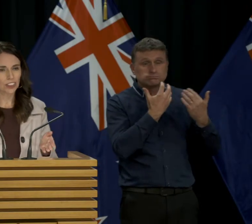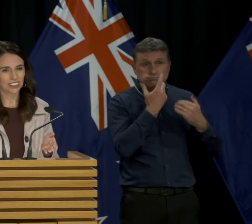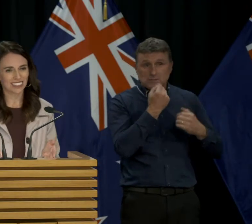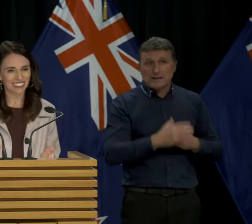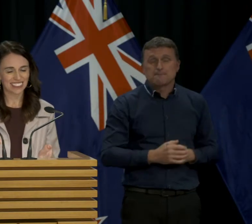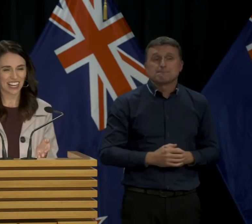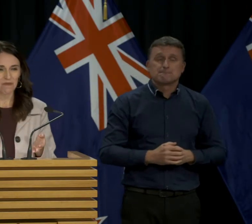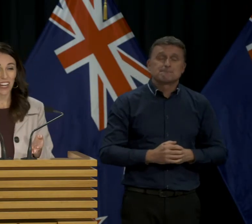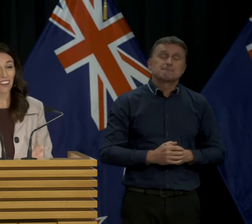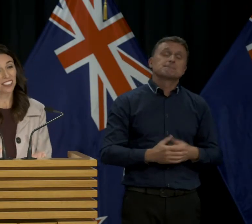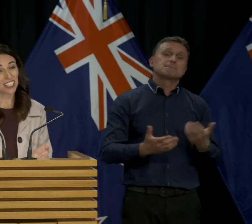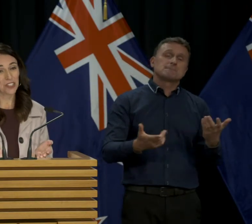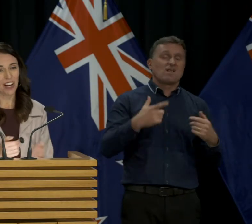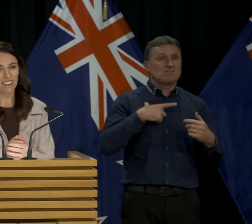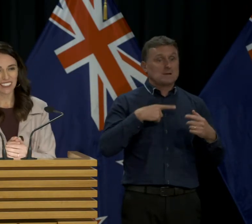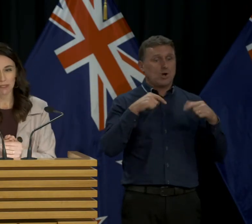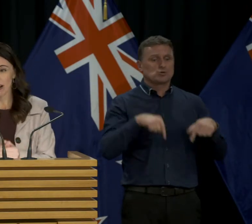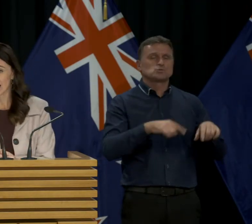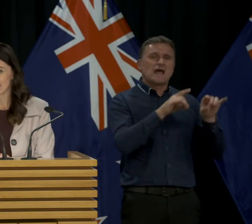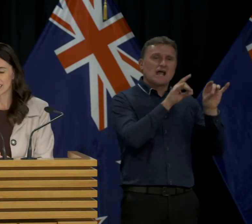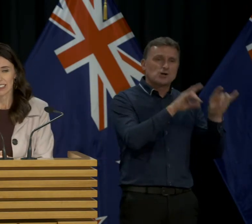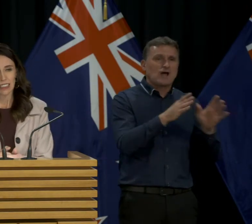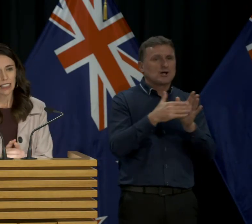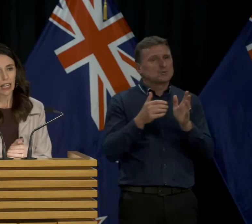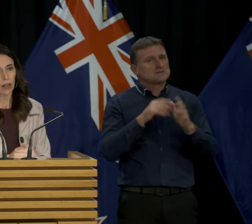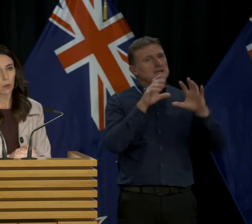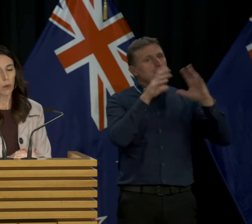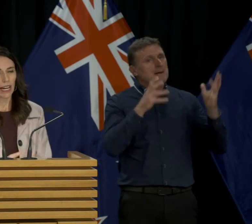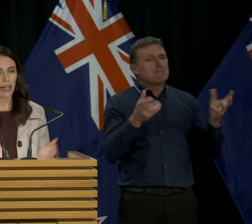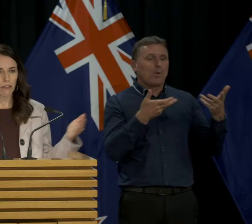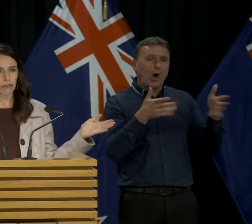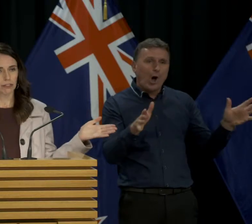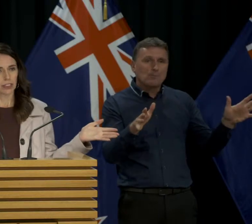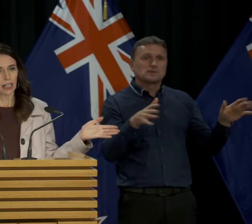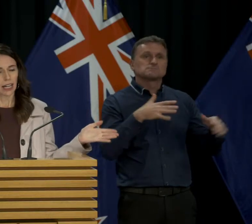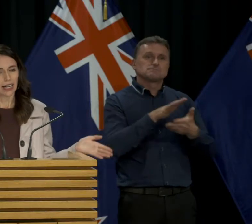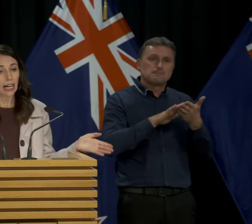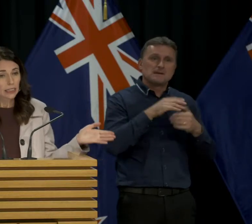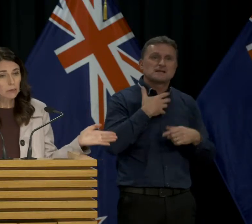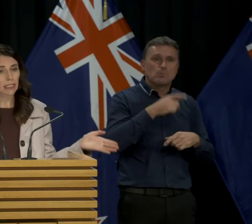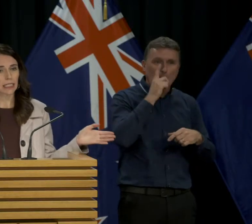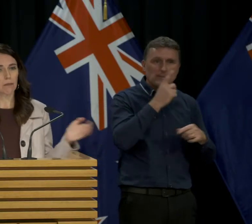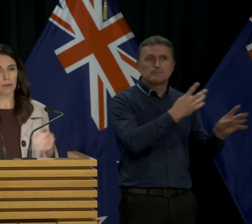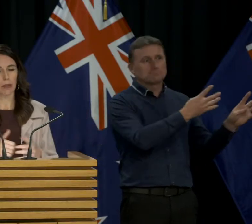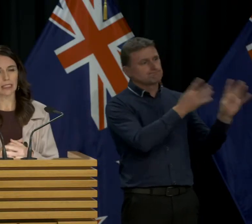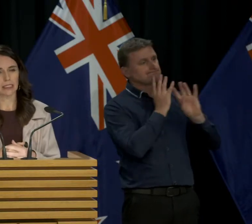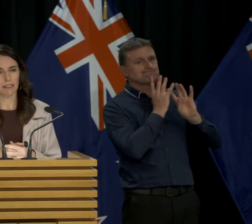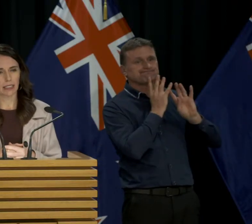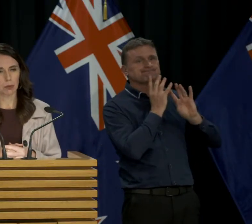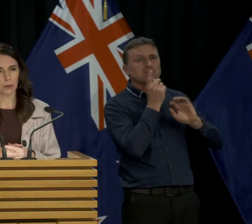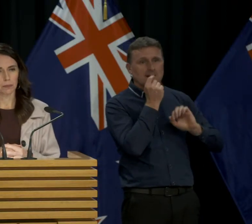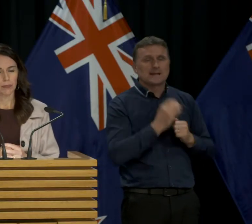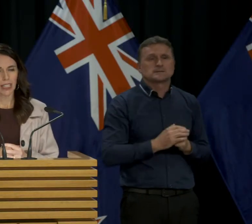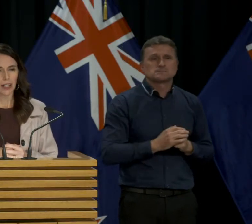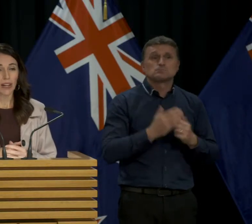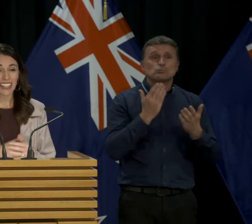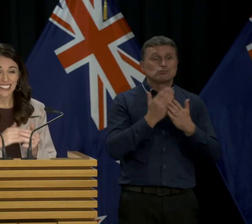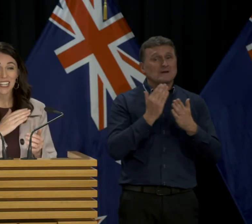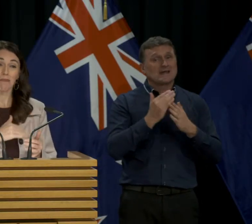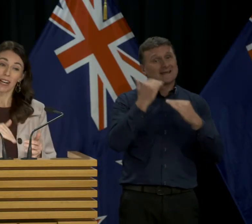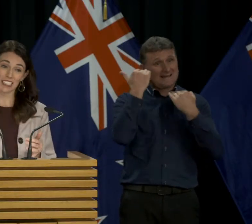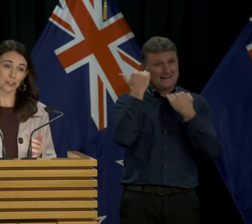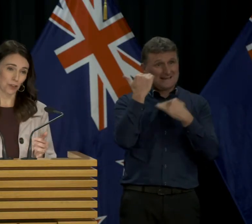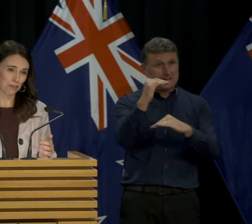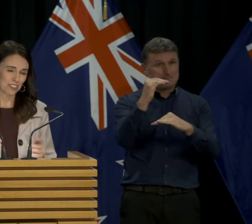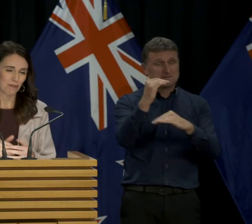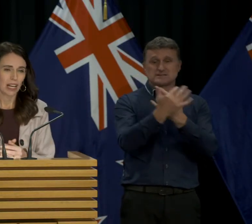the constant calculation we're having to make. We have a limited number of places available. We are